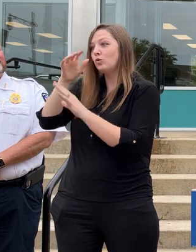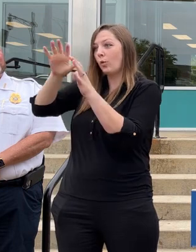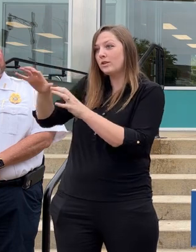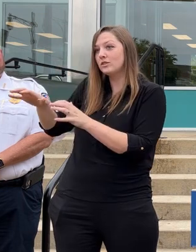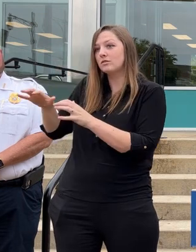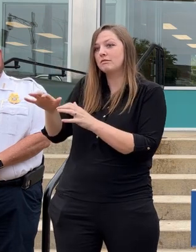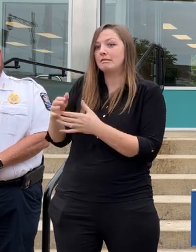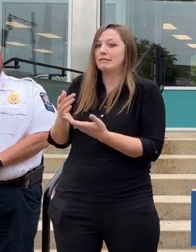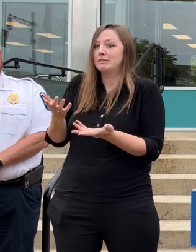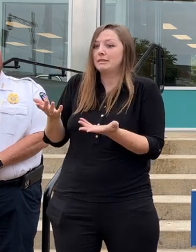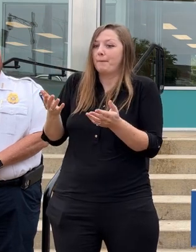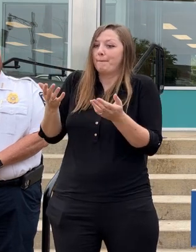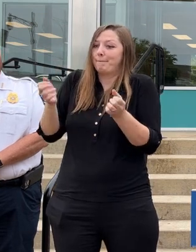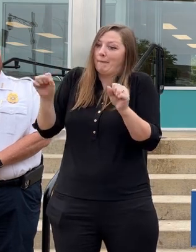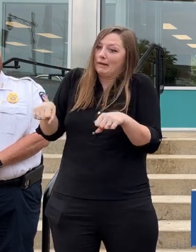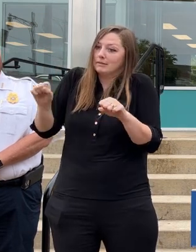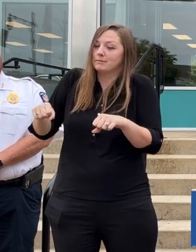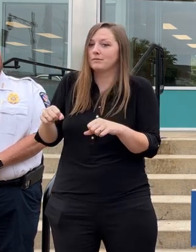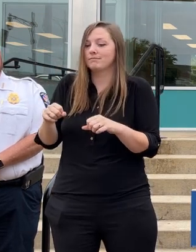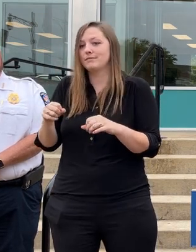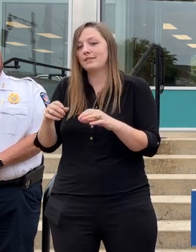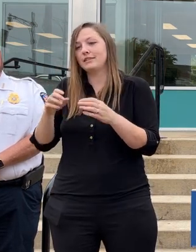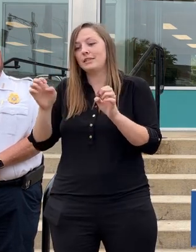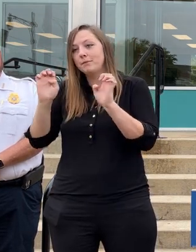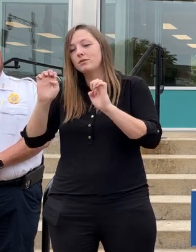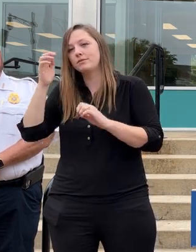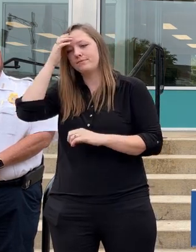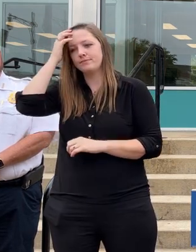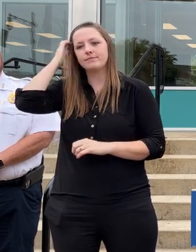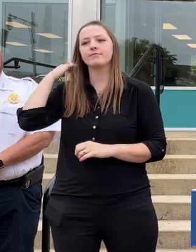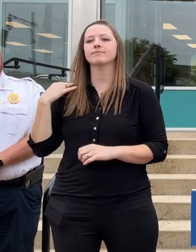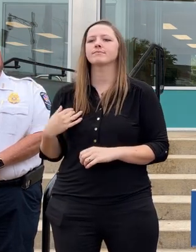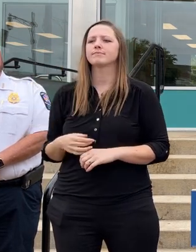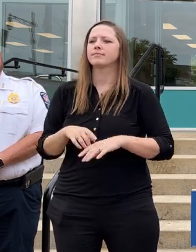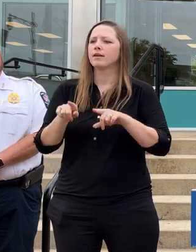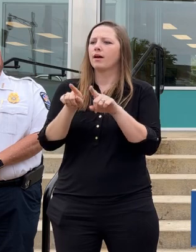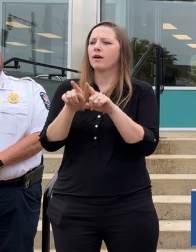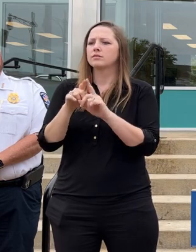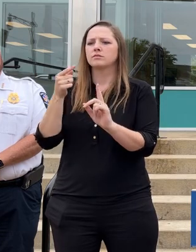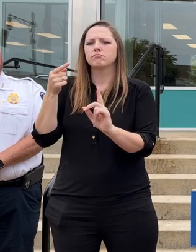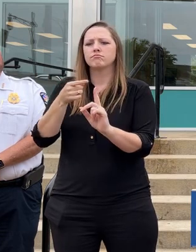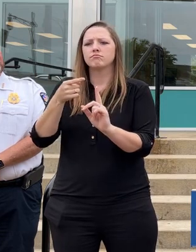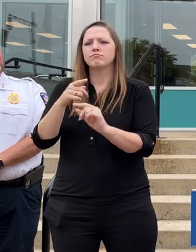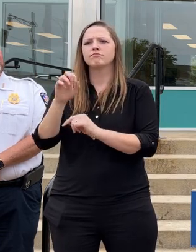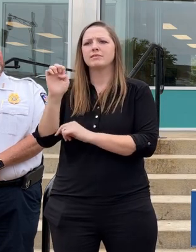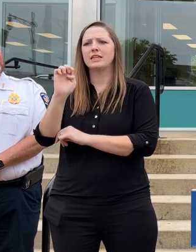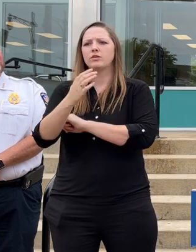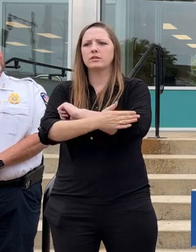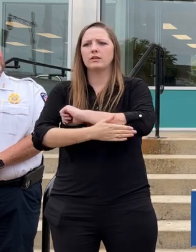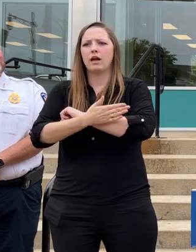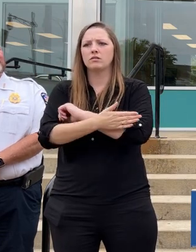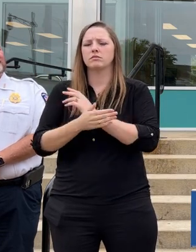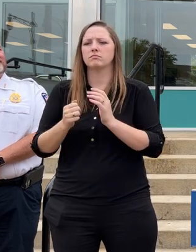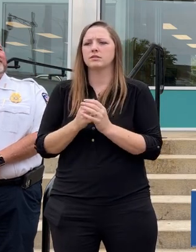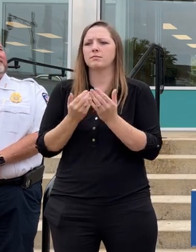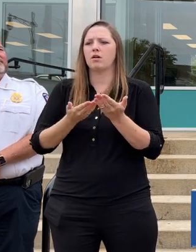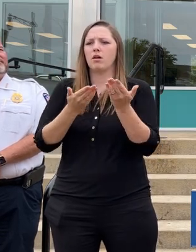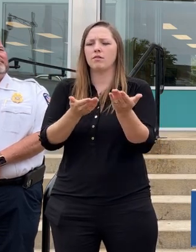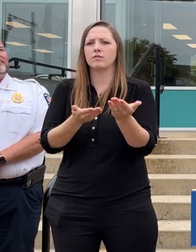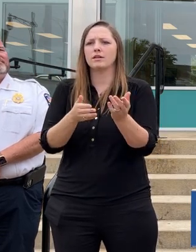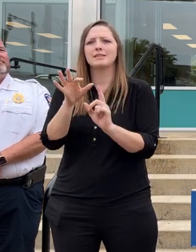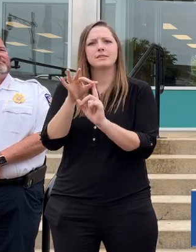potential emergency in the future. I also want to highlight that Erie County has been offering for quite a number of years now a